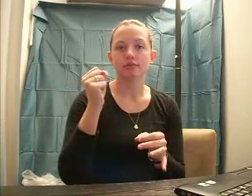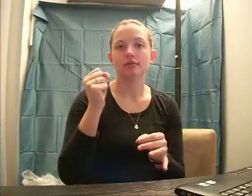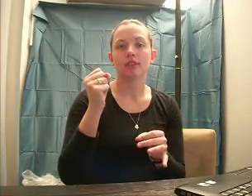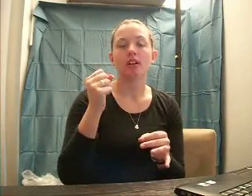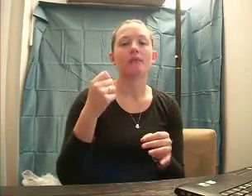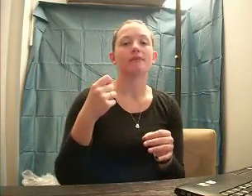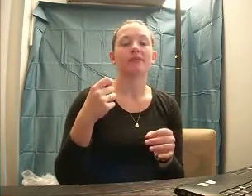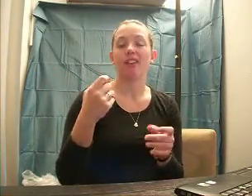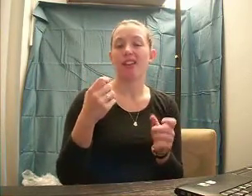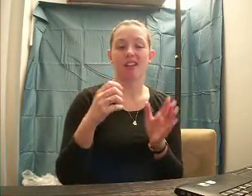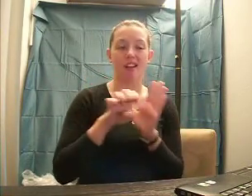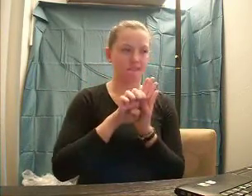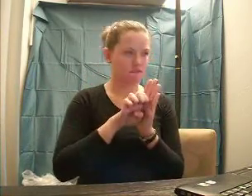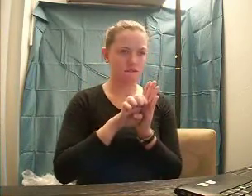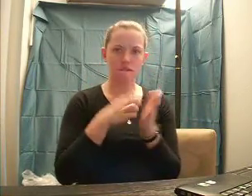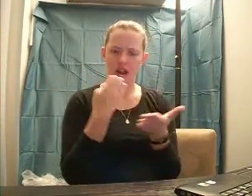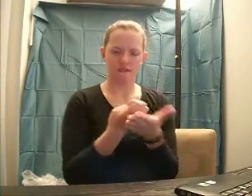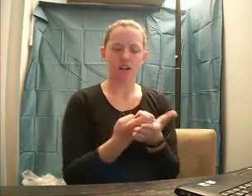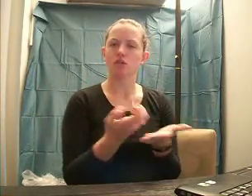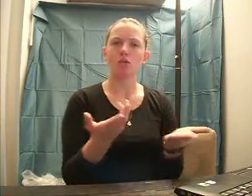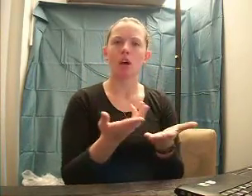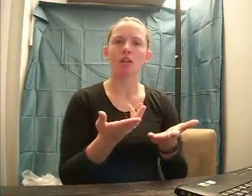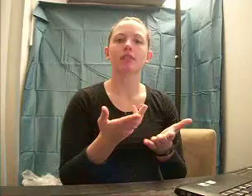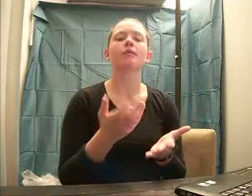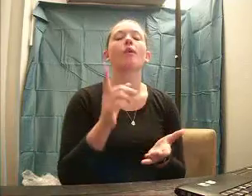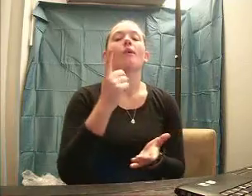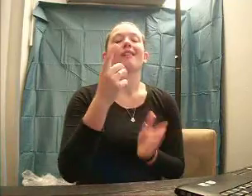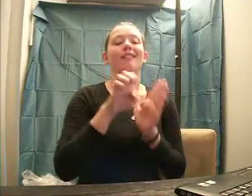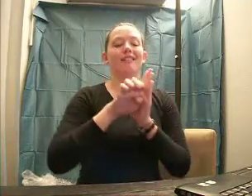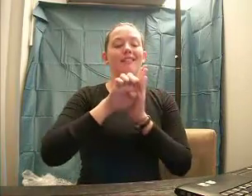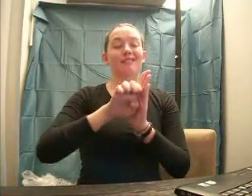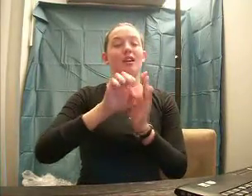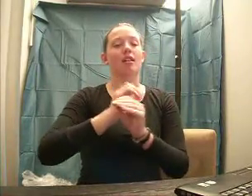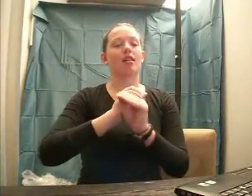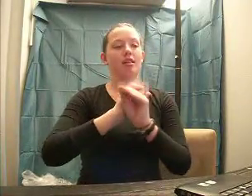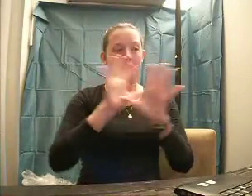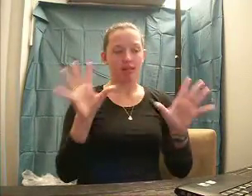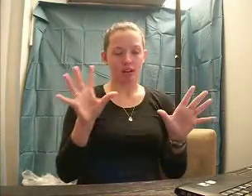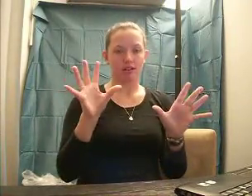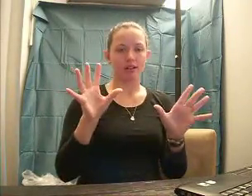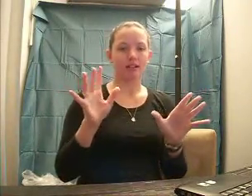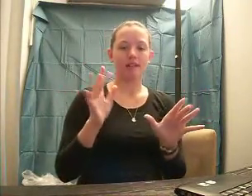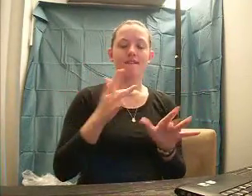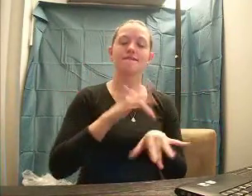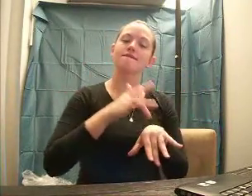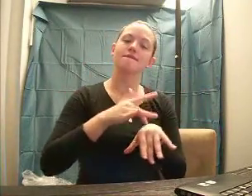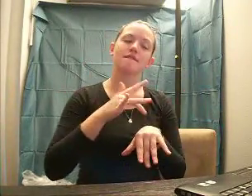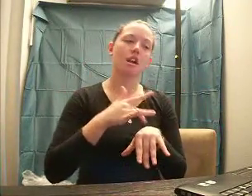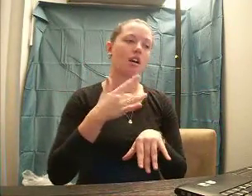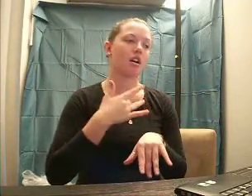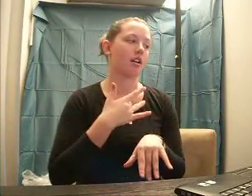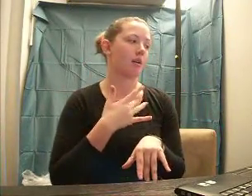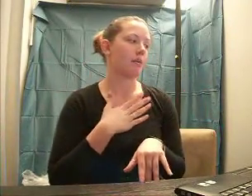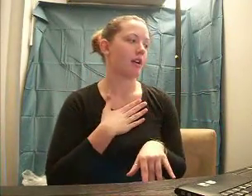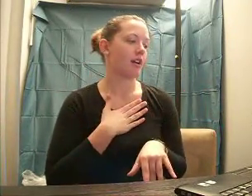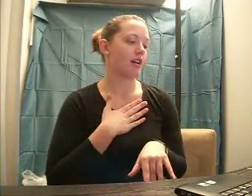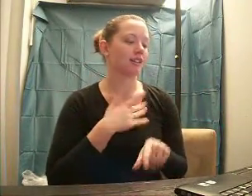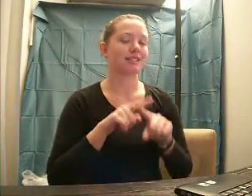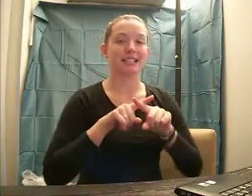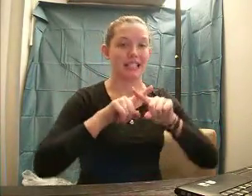this? Well, there's one very clear example where a sensation generated by myself feels very different than that generated by another person. And so we